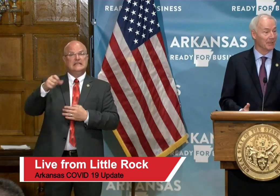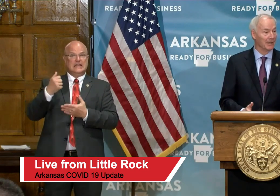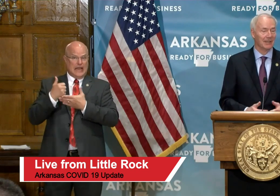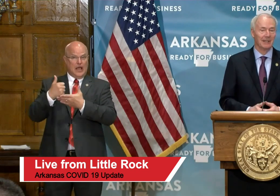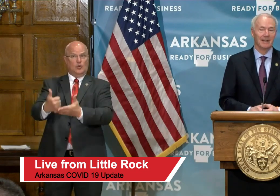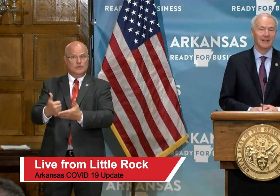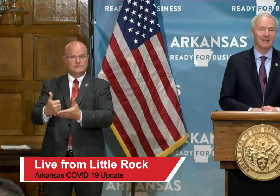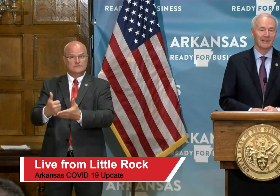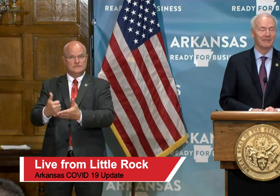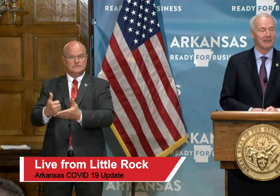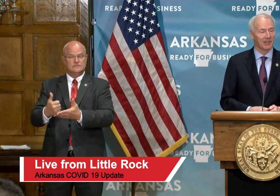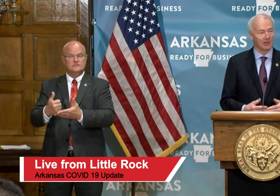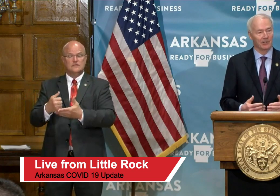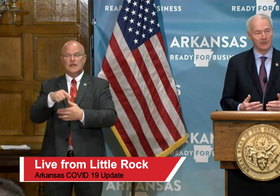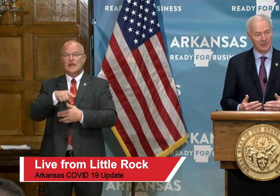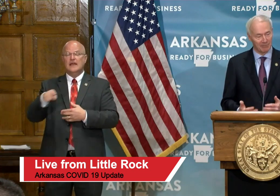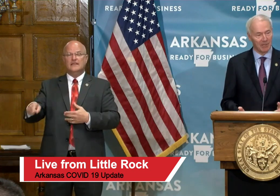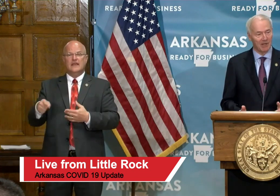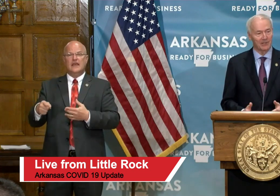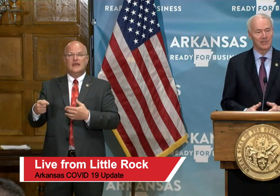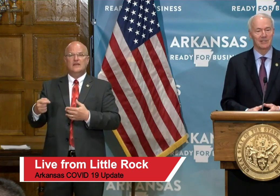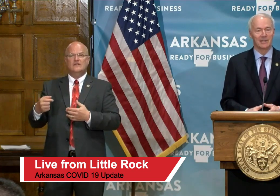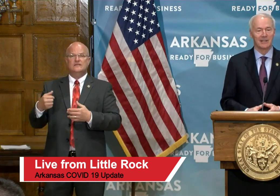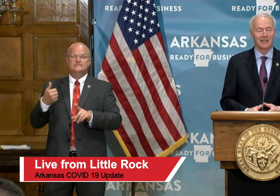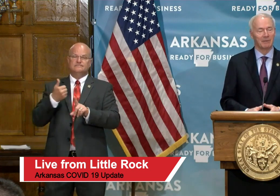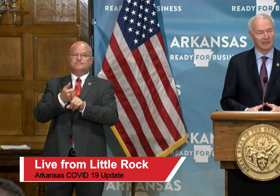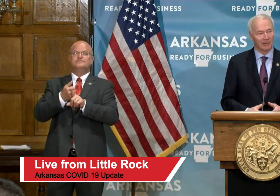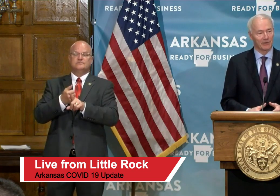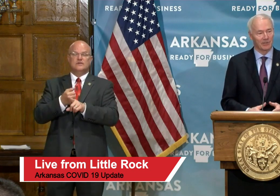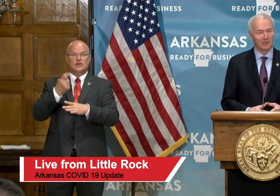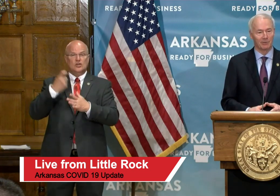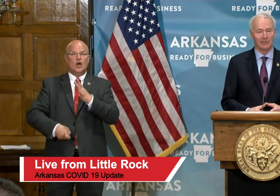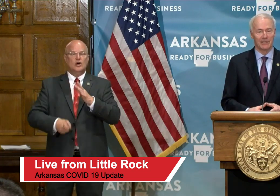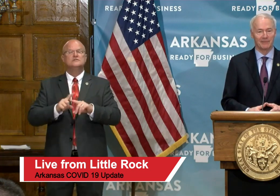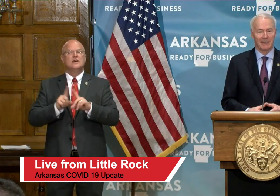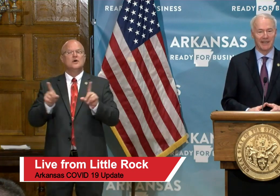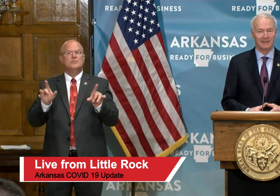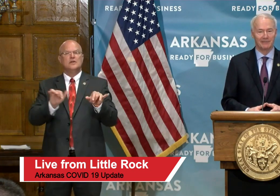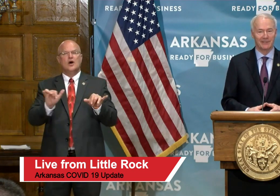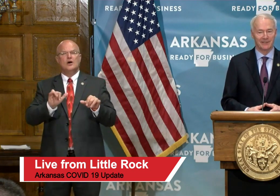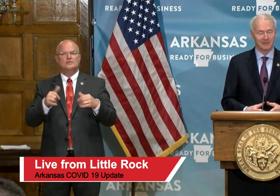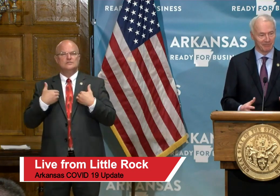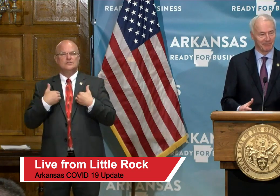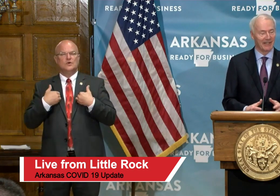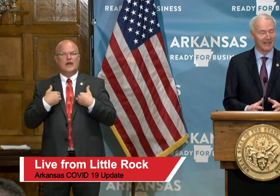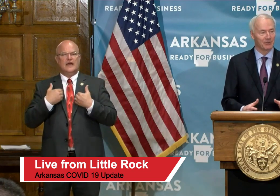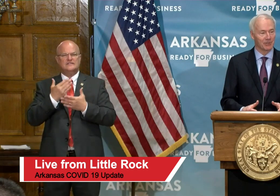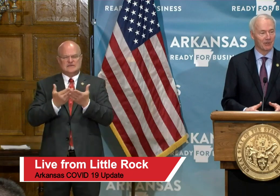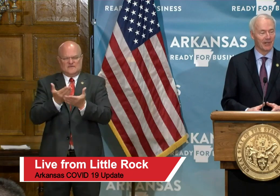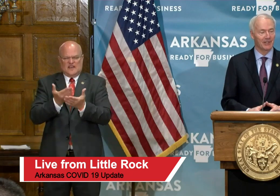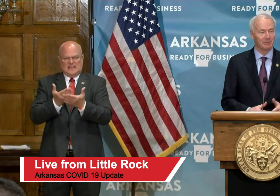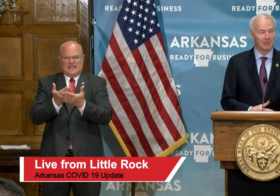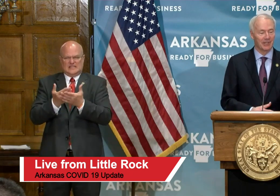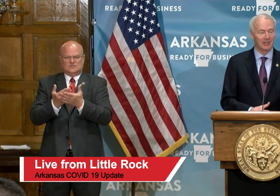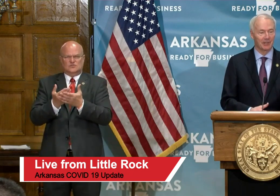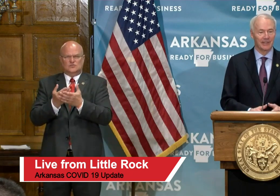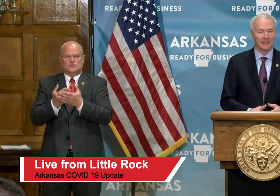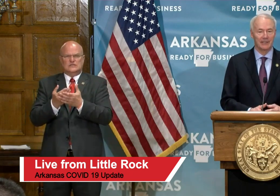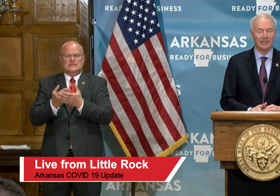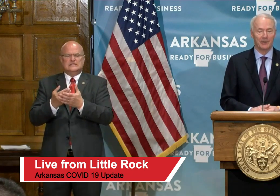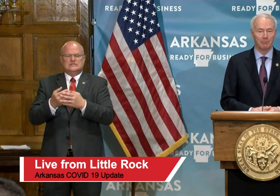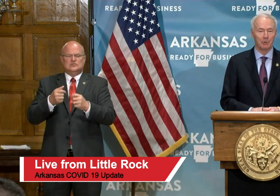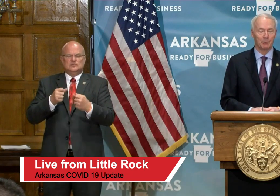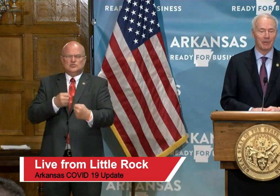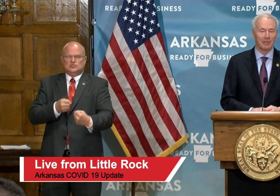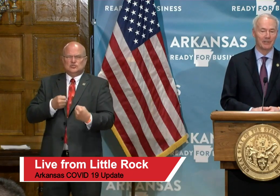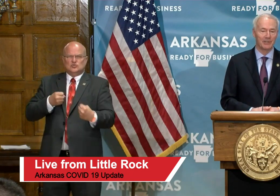some help. They've incurred some cost, but they also have some financial strains, particularly